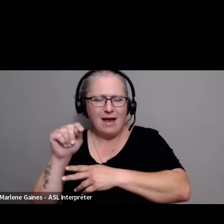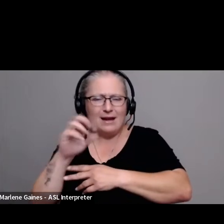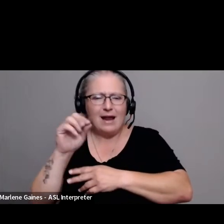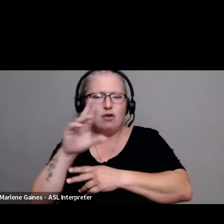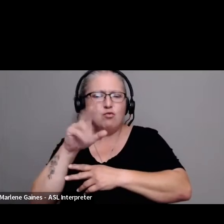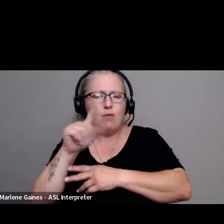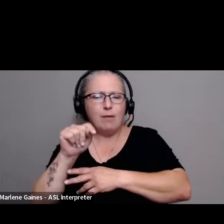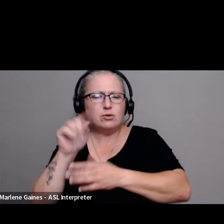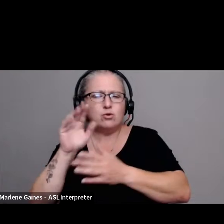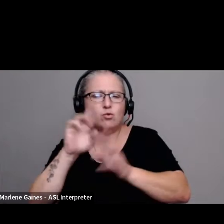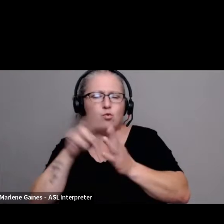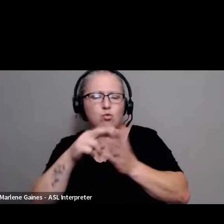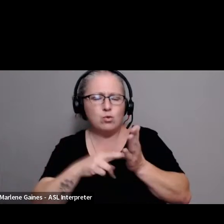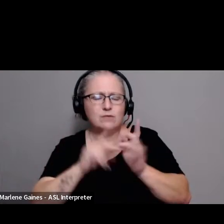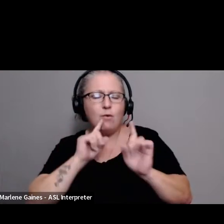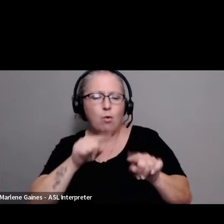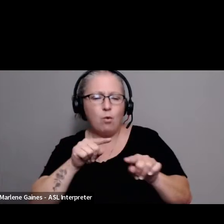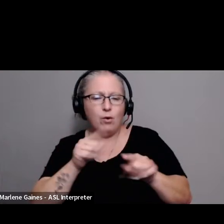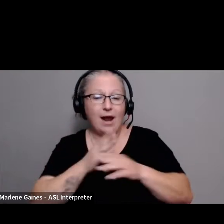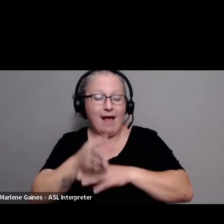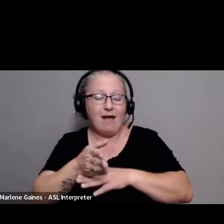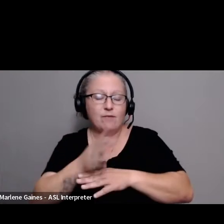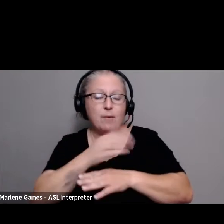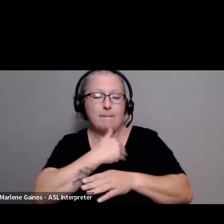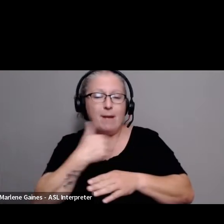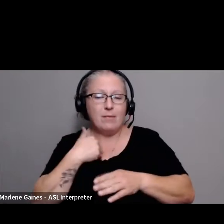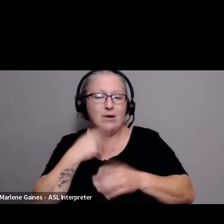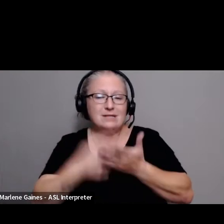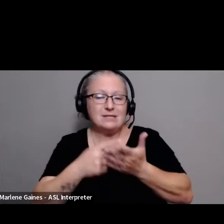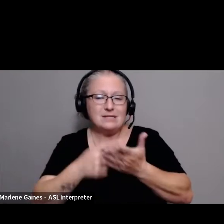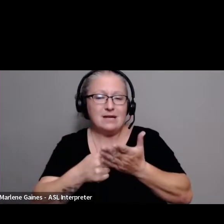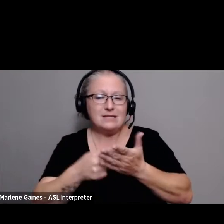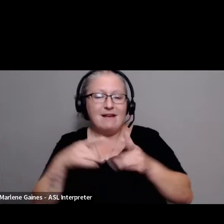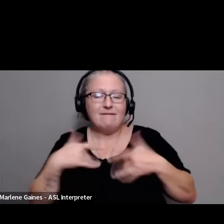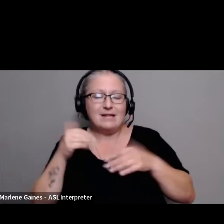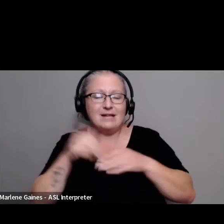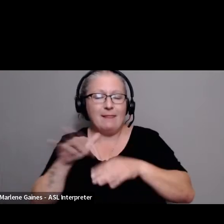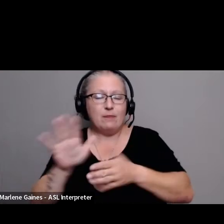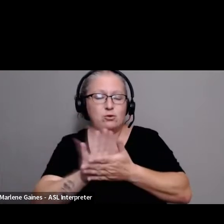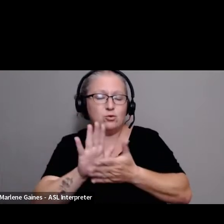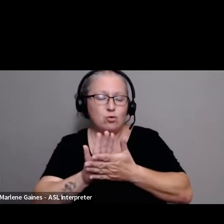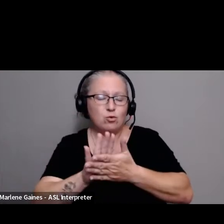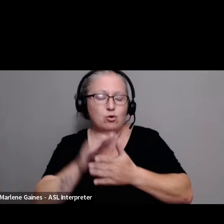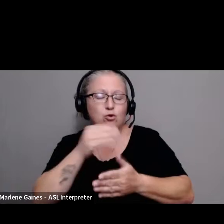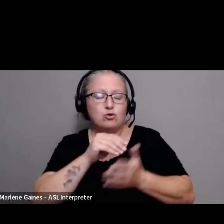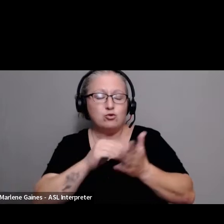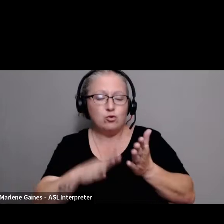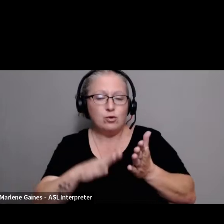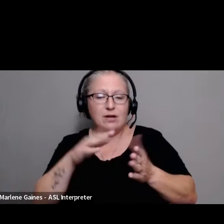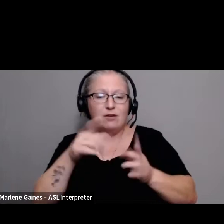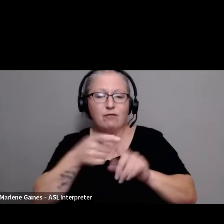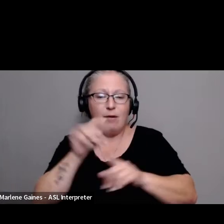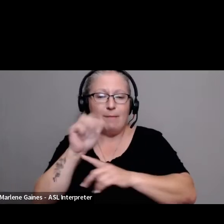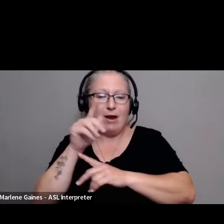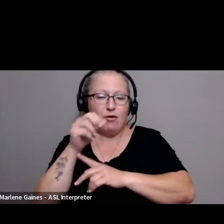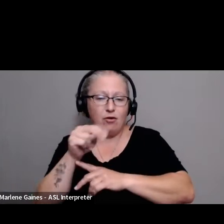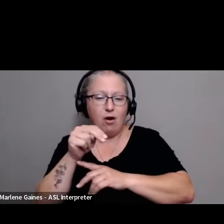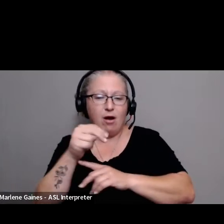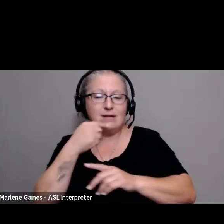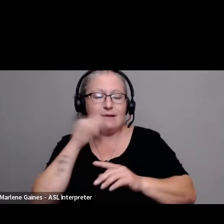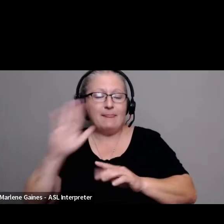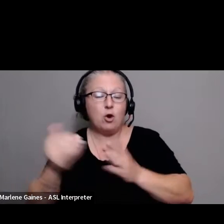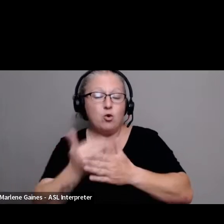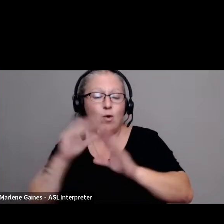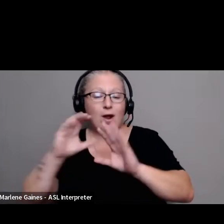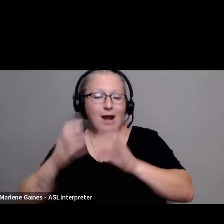Order. Afterwards, members discussed events and news from their school sites. Student Board Council members from Aragon High School highlighted their new